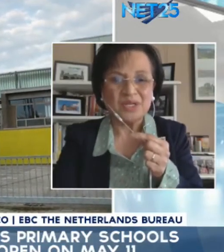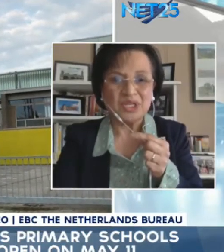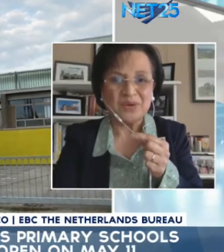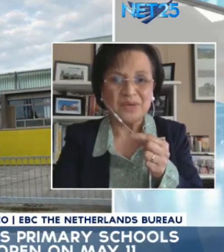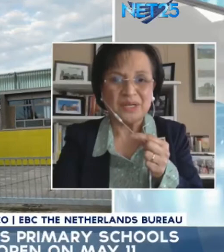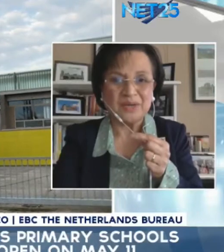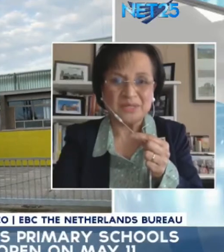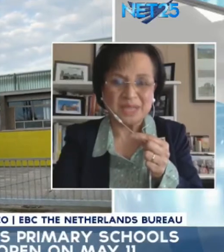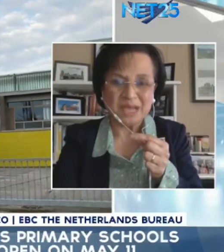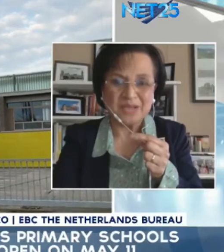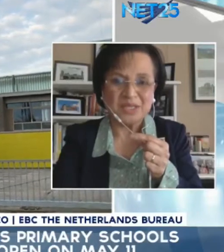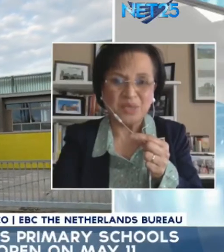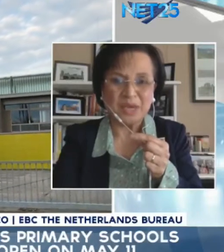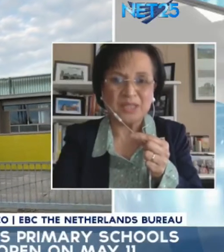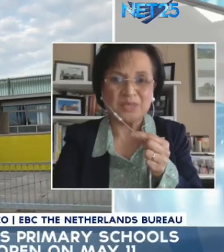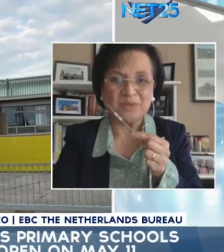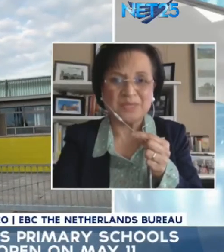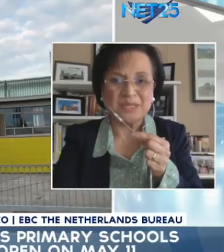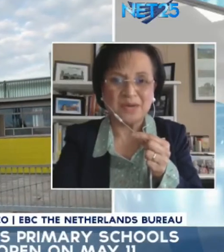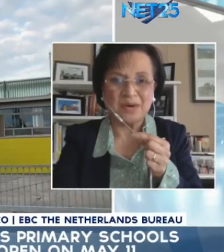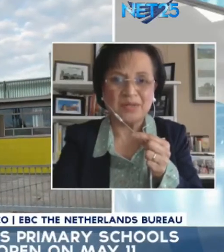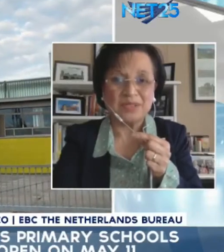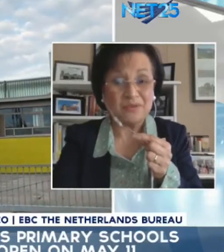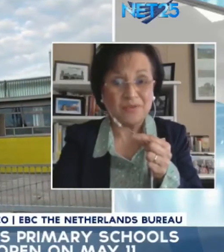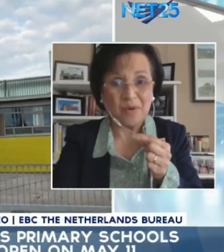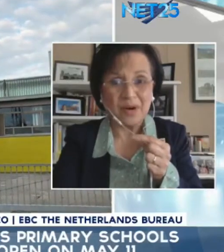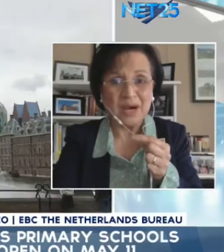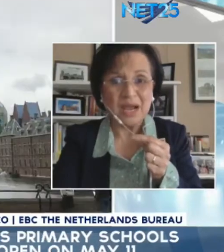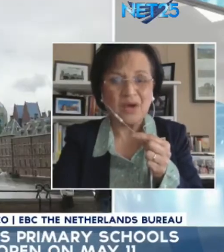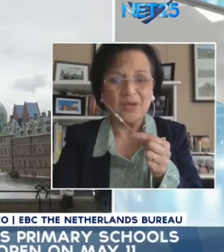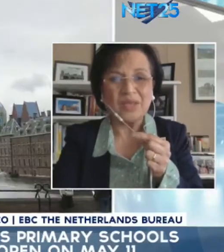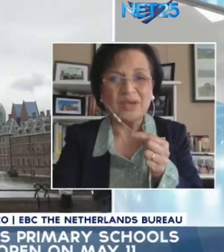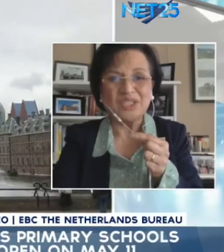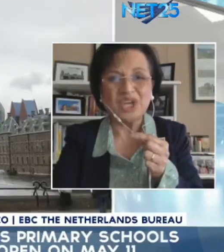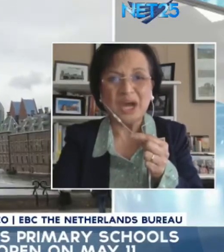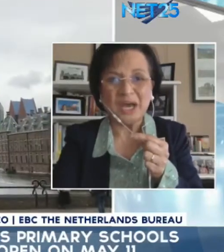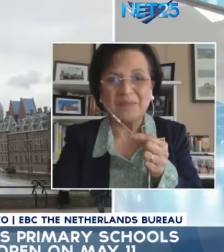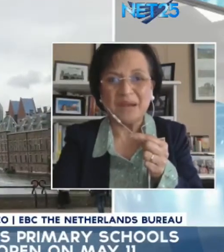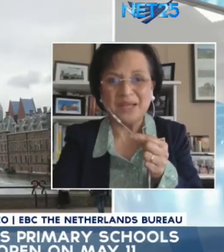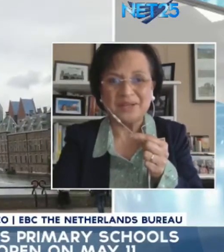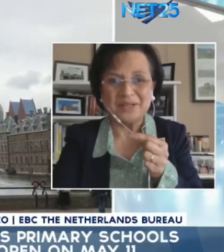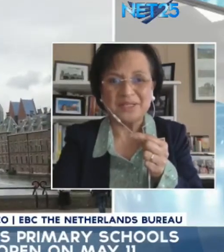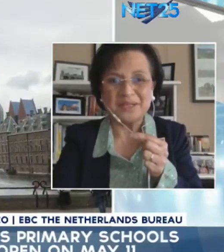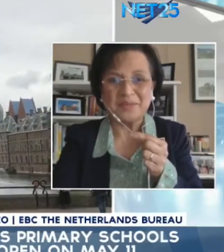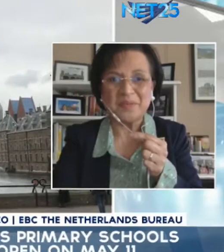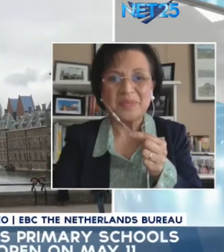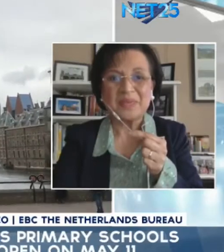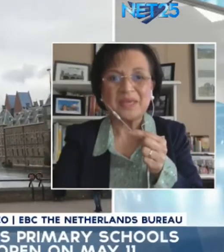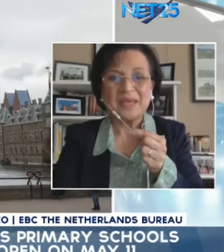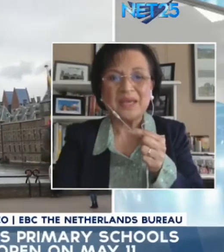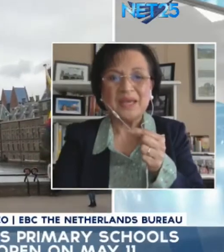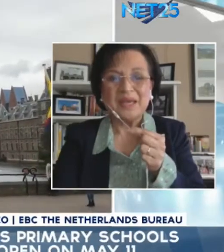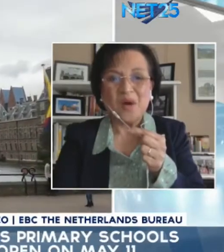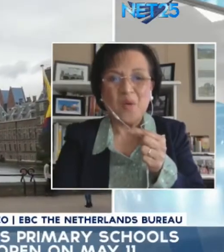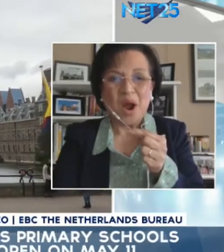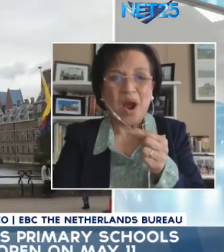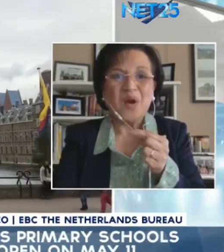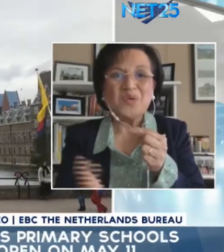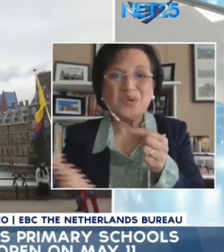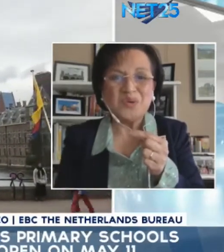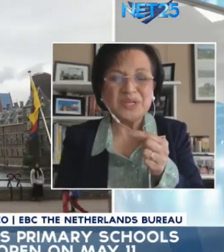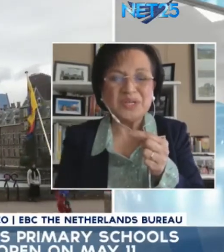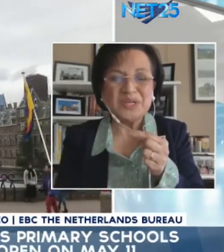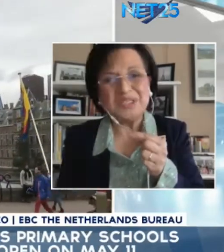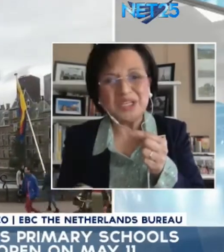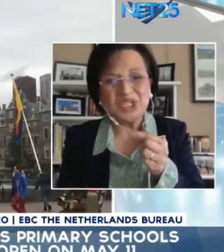for children whose ages range from 0 to 4 with their child minders. Now, how